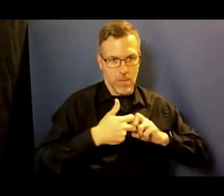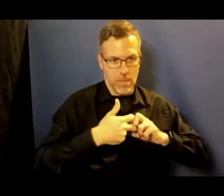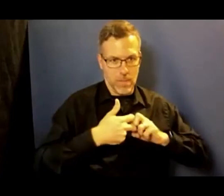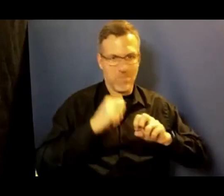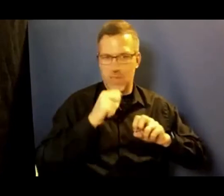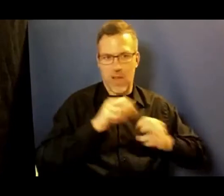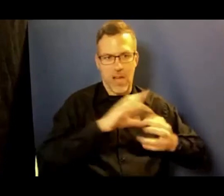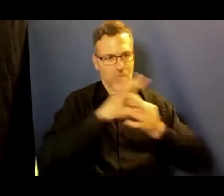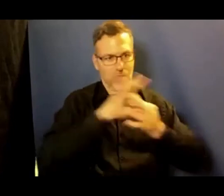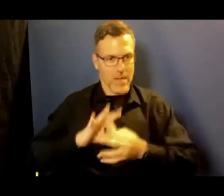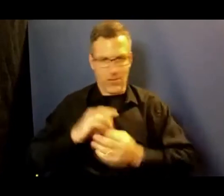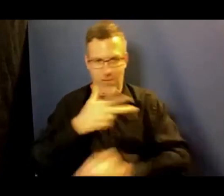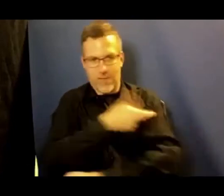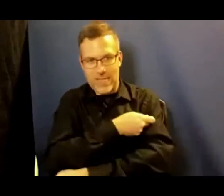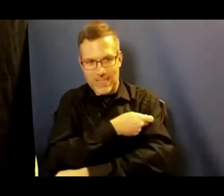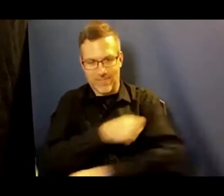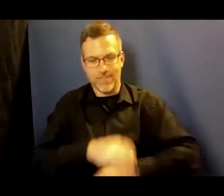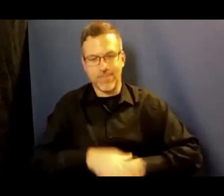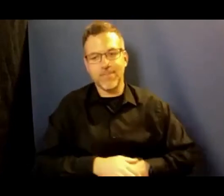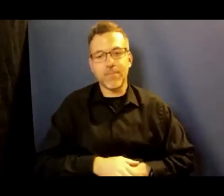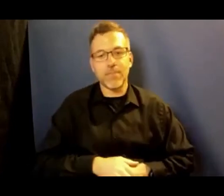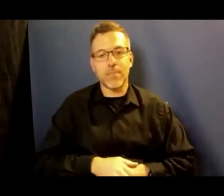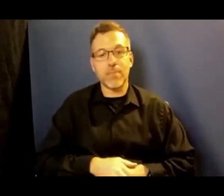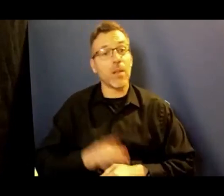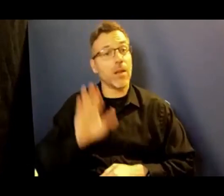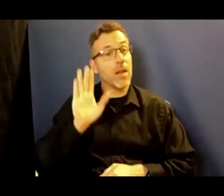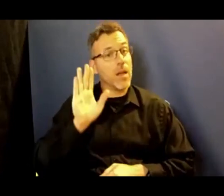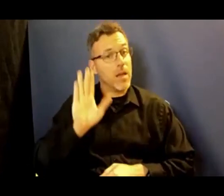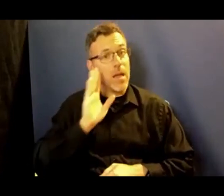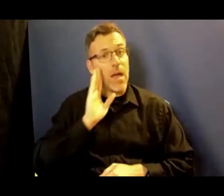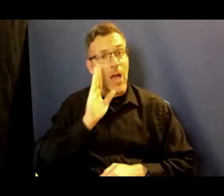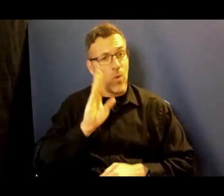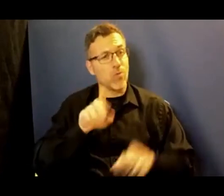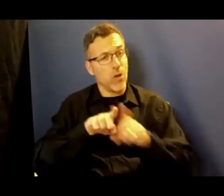I would like to touch actually on men.